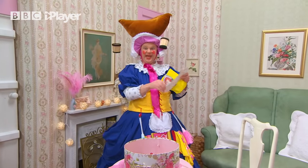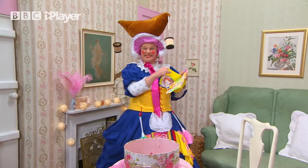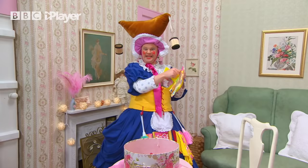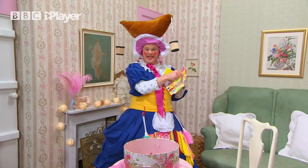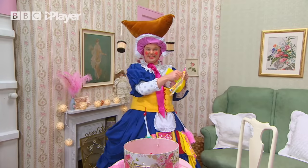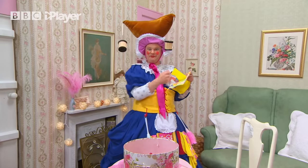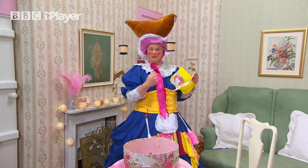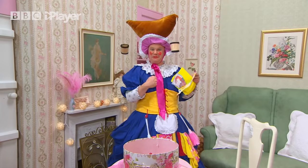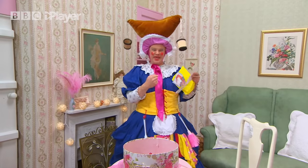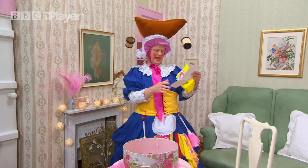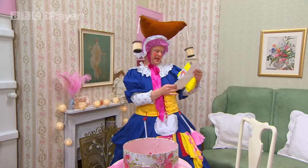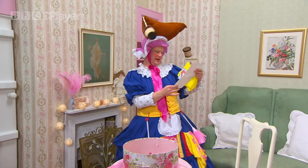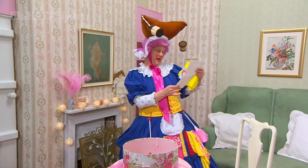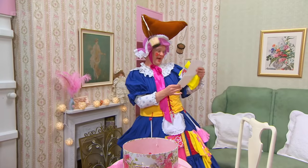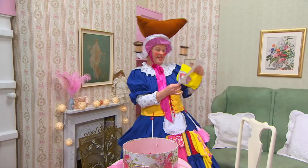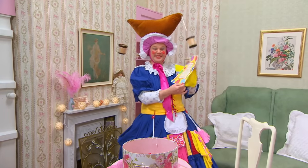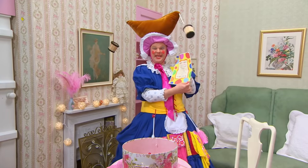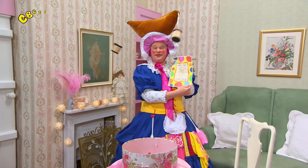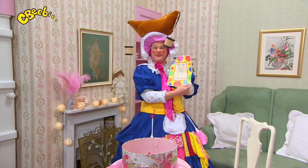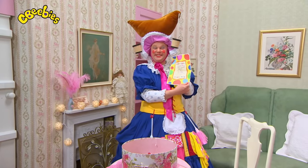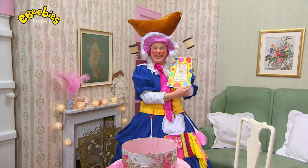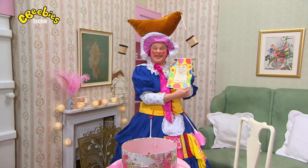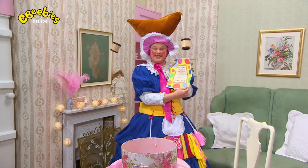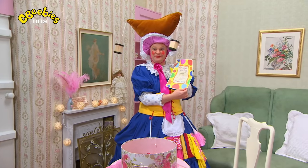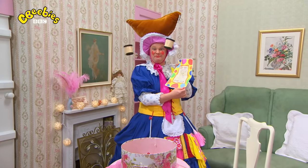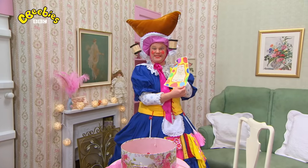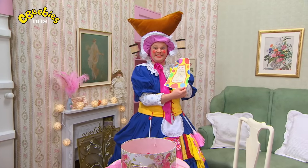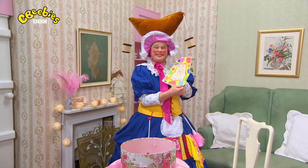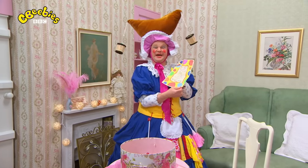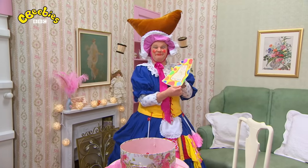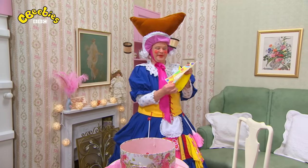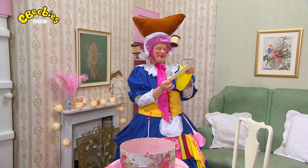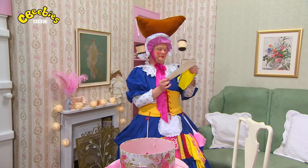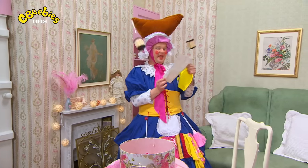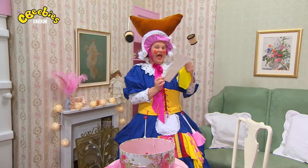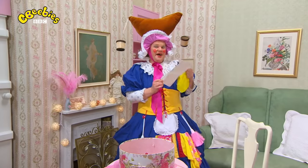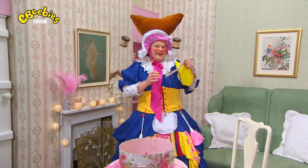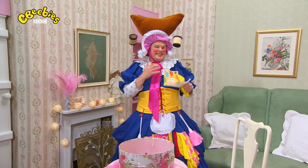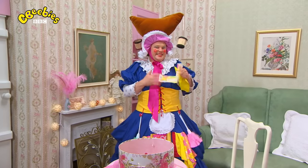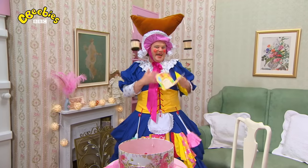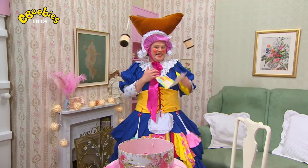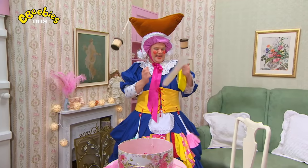it's a letter for me it's an invitation from mr tambiel how exciting